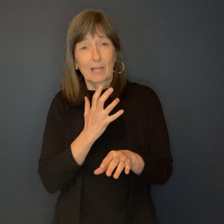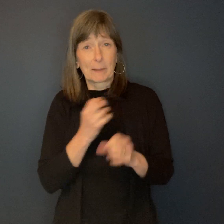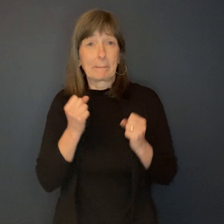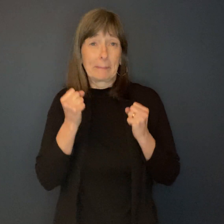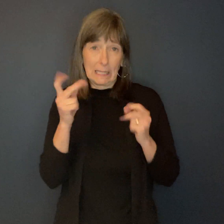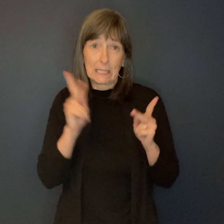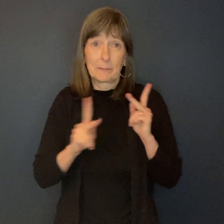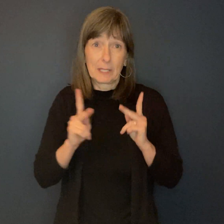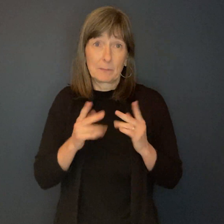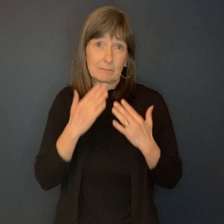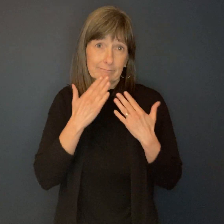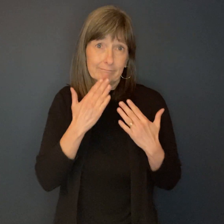point out that